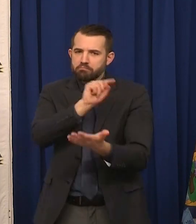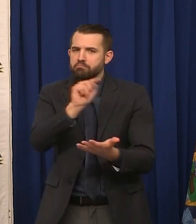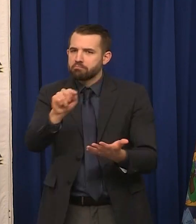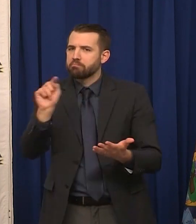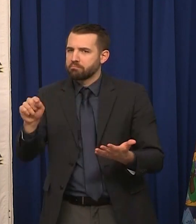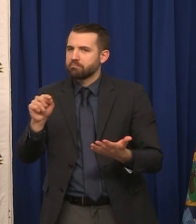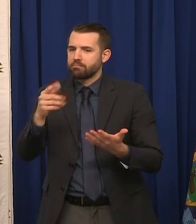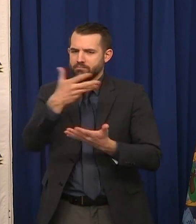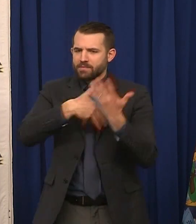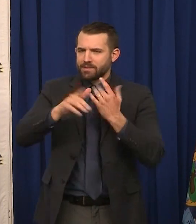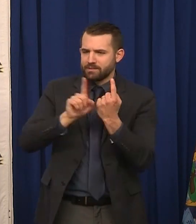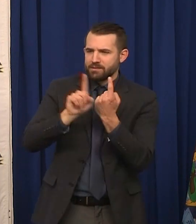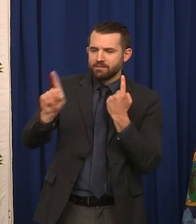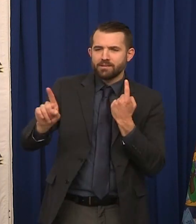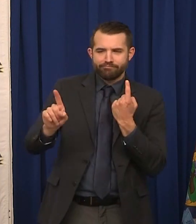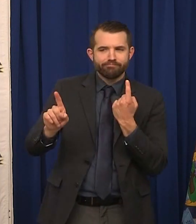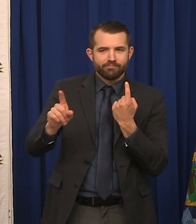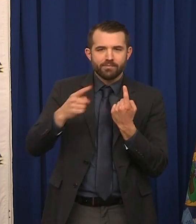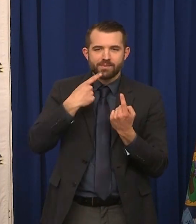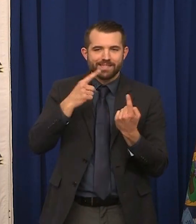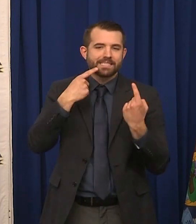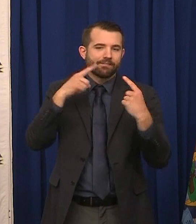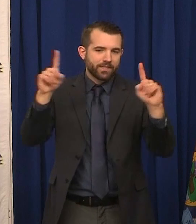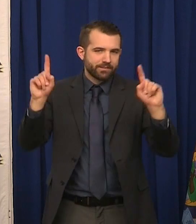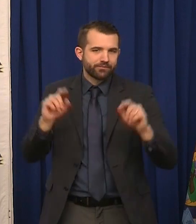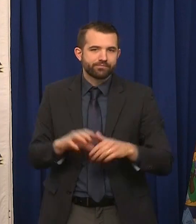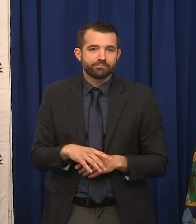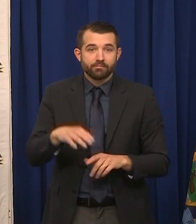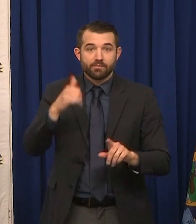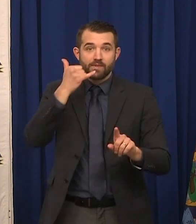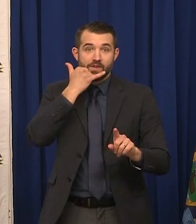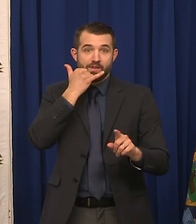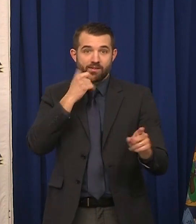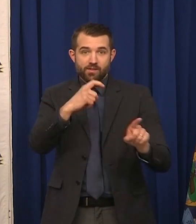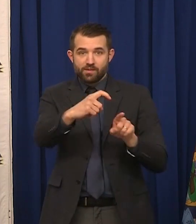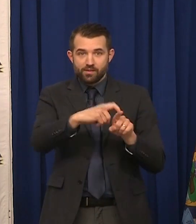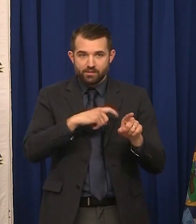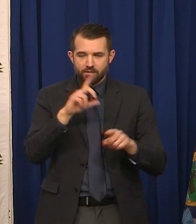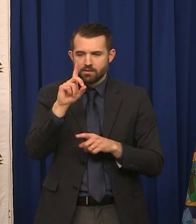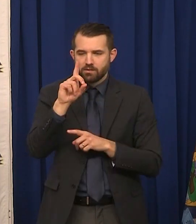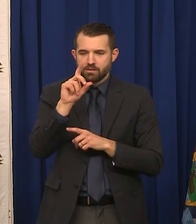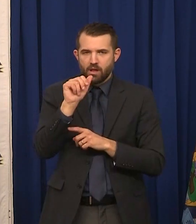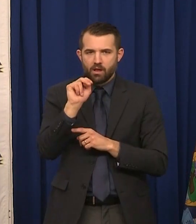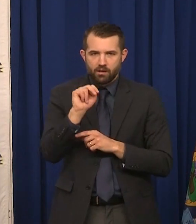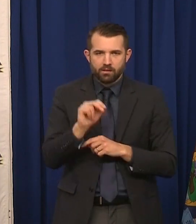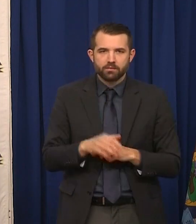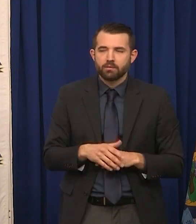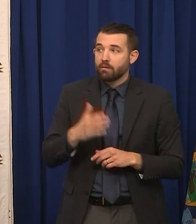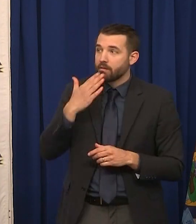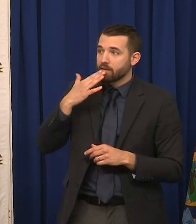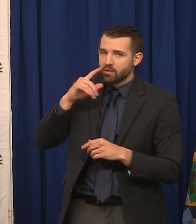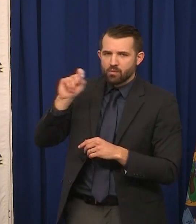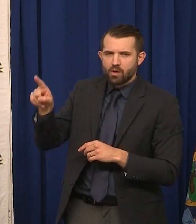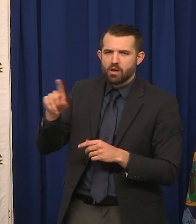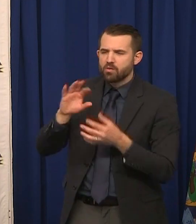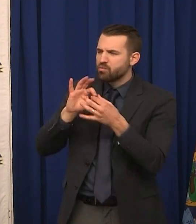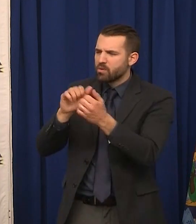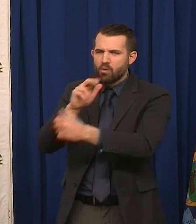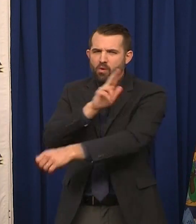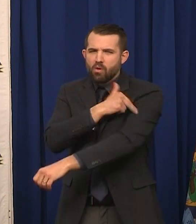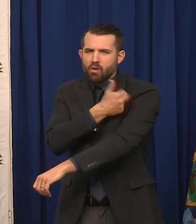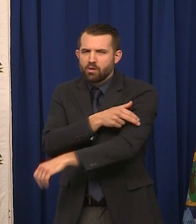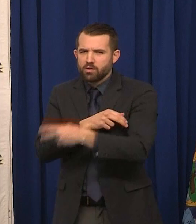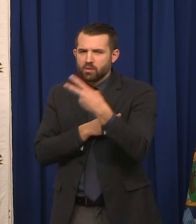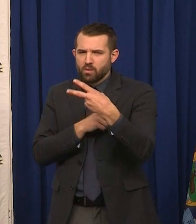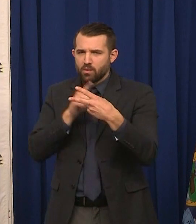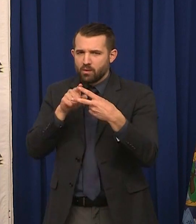sir. Yes, good morning, Doctor. Thank you very much. A question about hospitals and then a question about reporting, if I can,